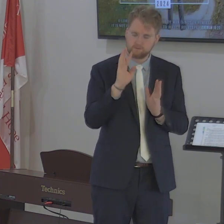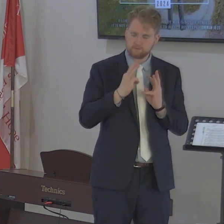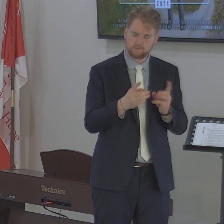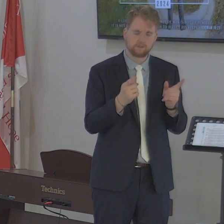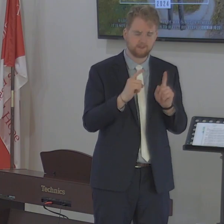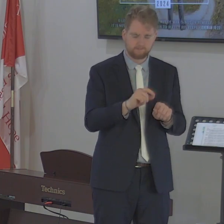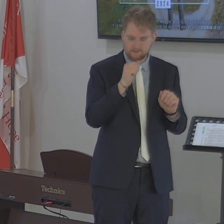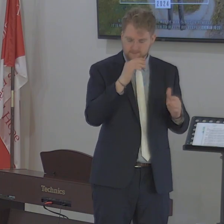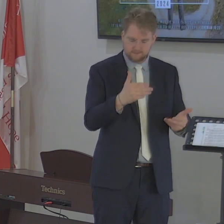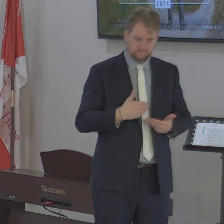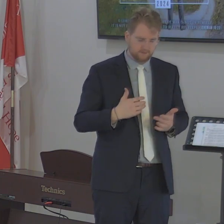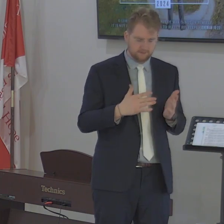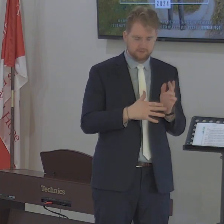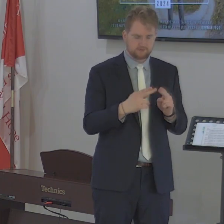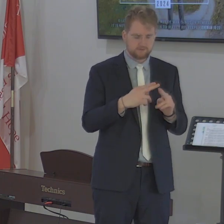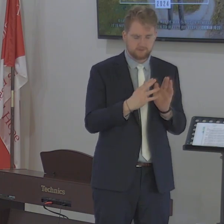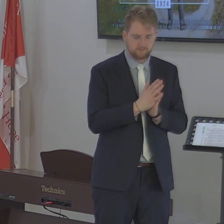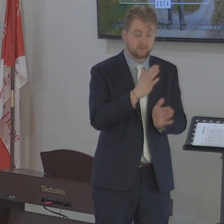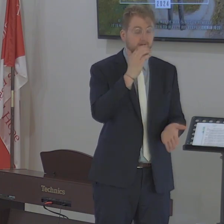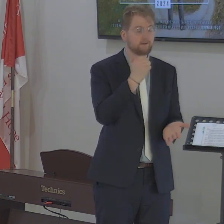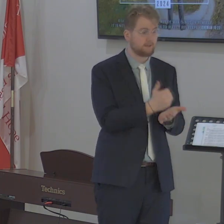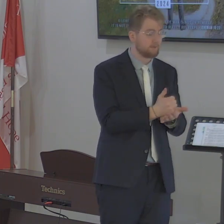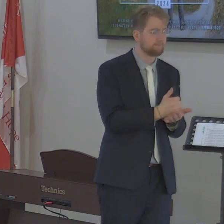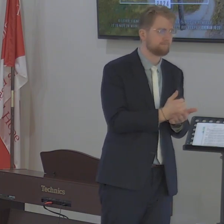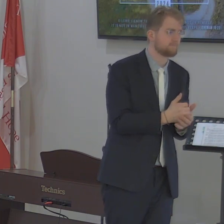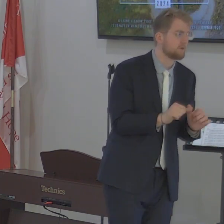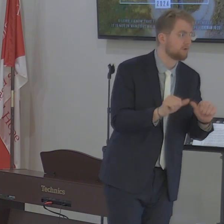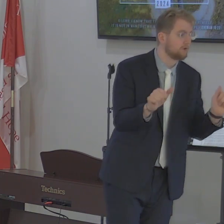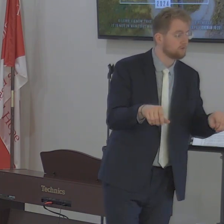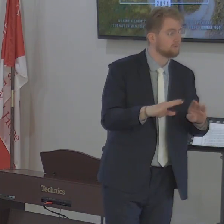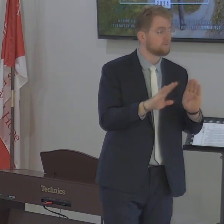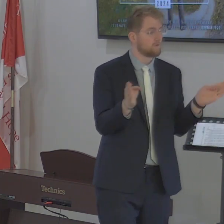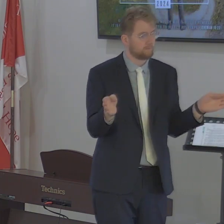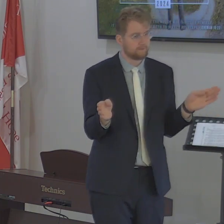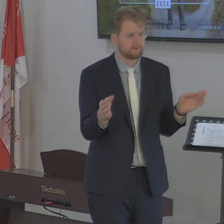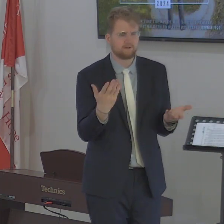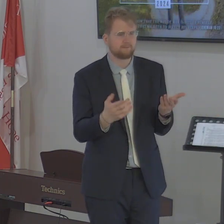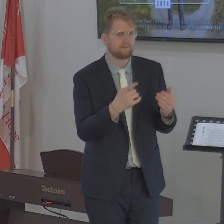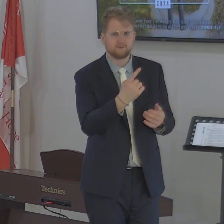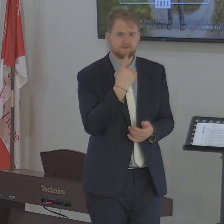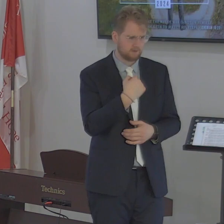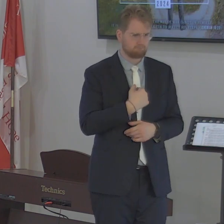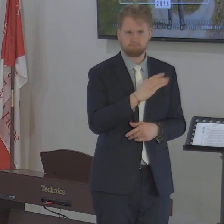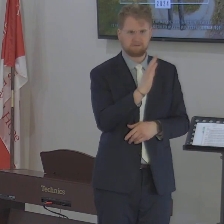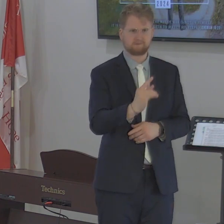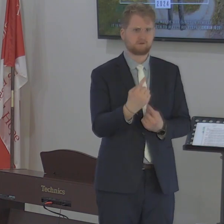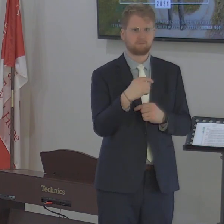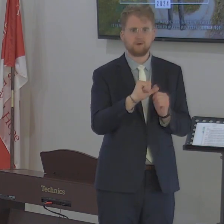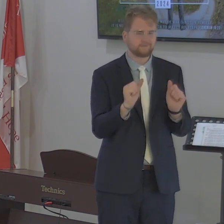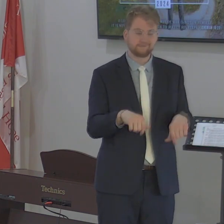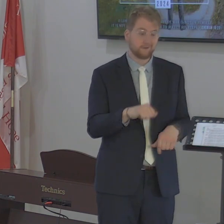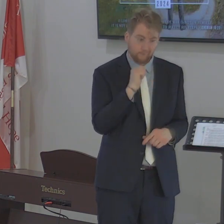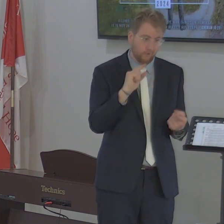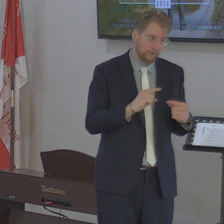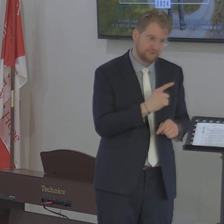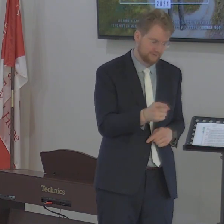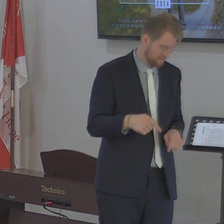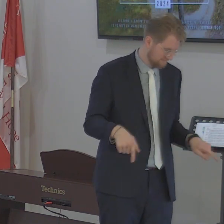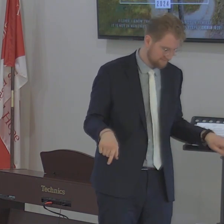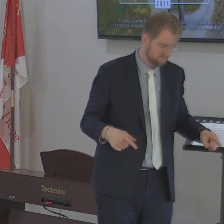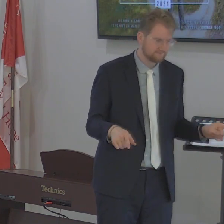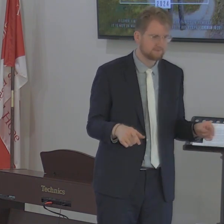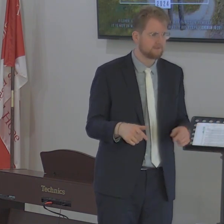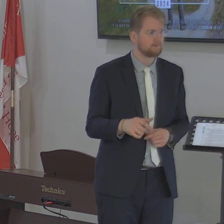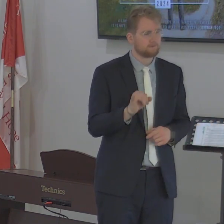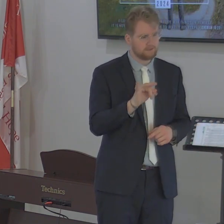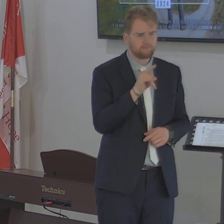in Christ Jesus' name. Amen. Altar's open. Maybe you say, I've never been to an altar. It won't hurt you. You really want